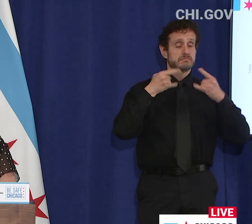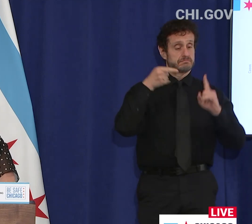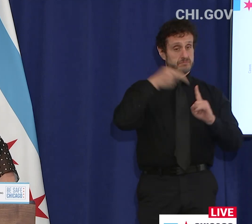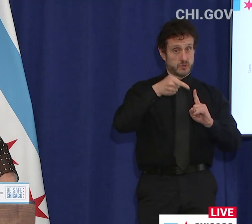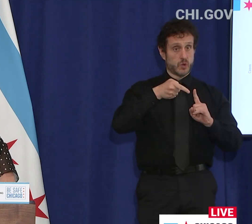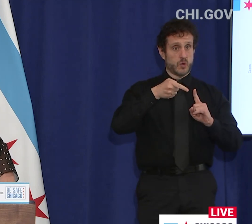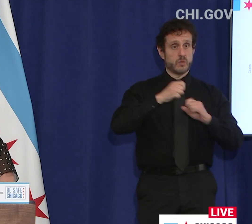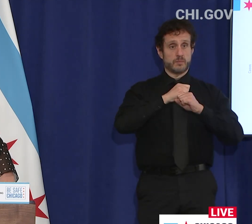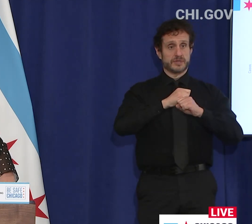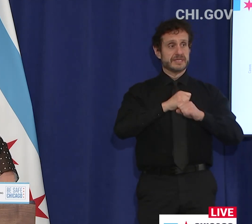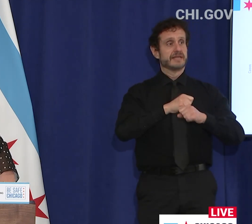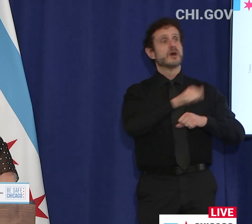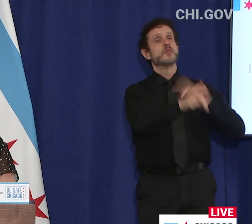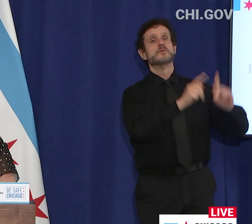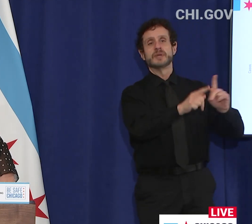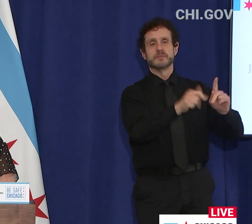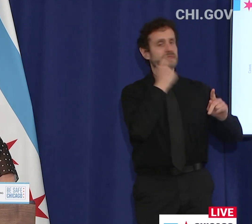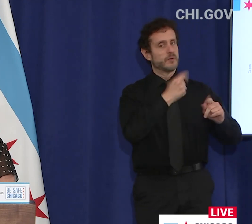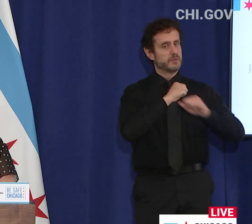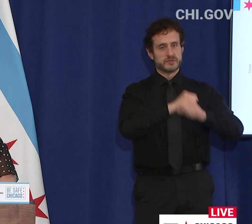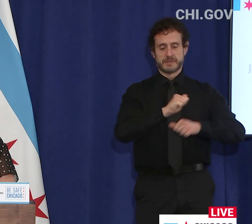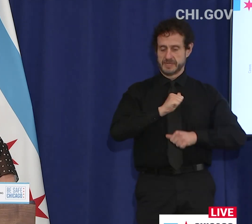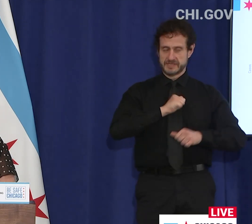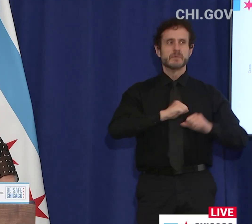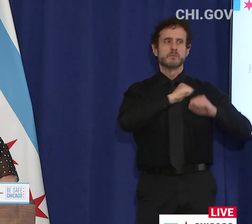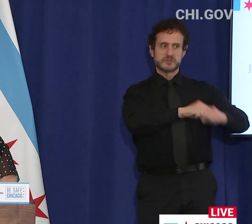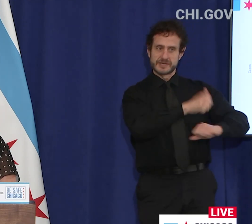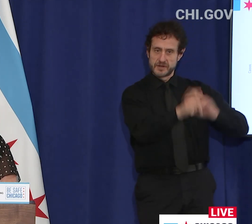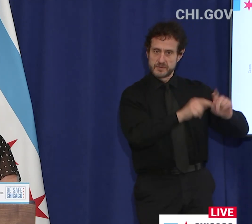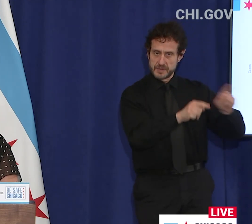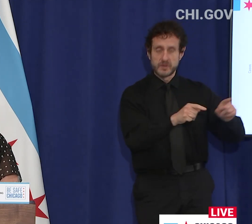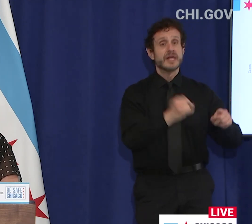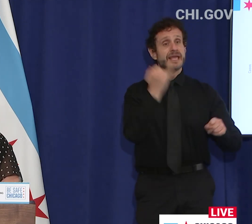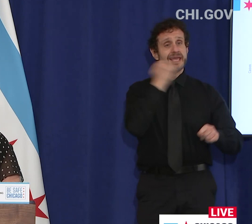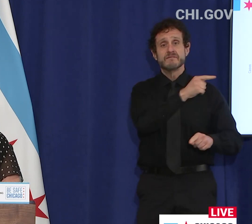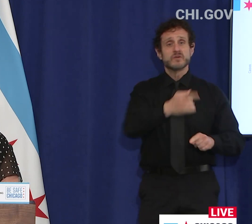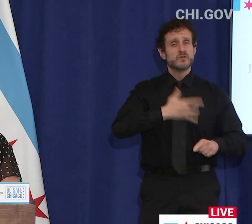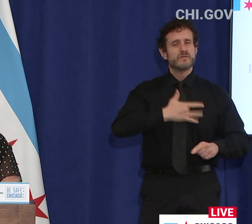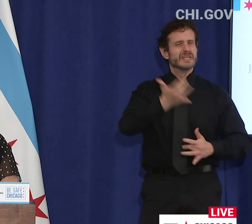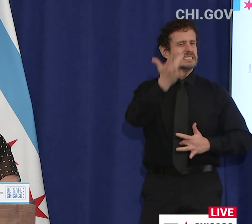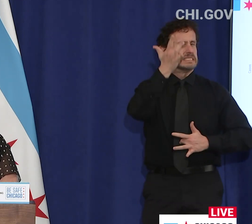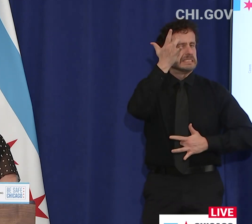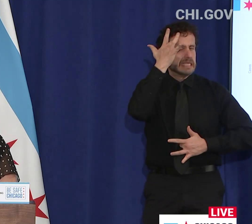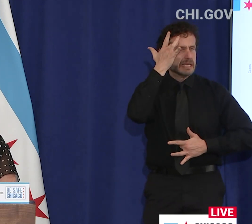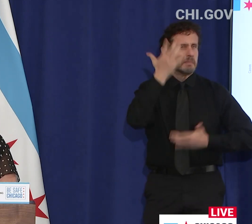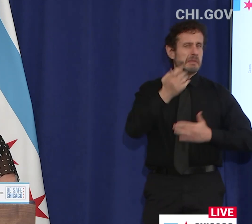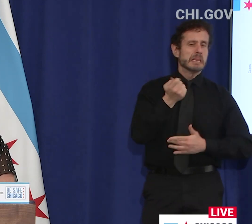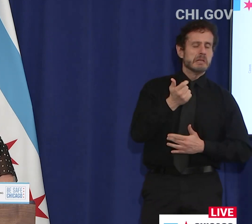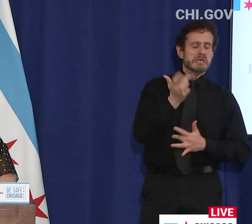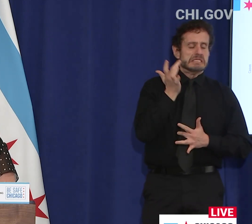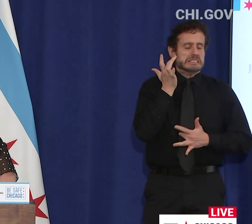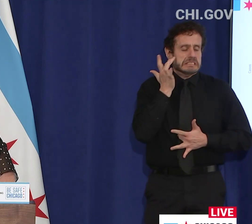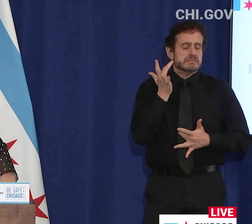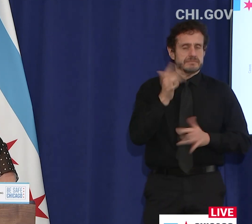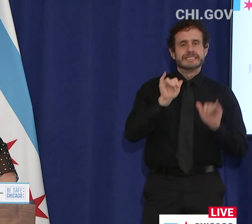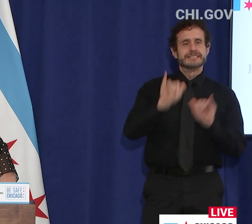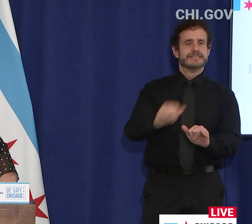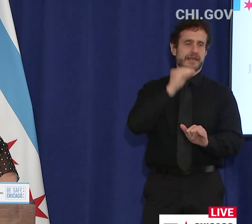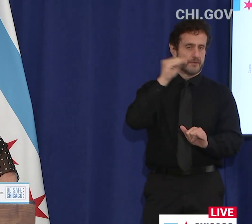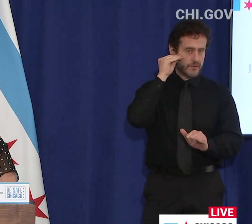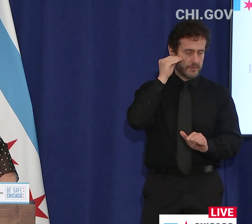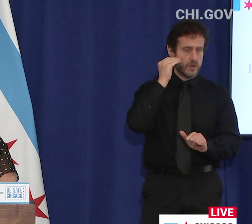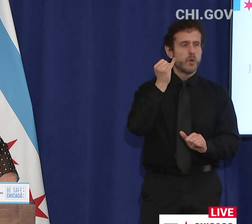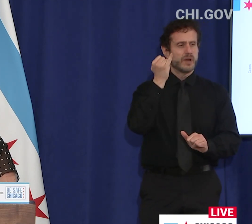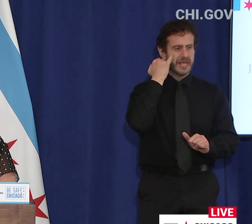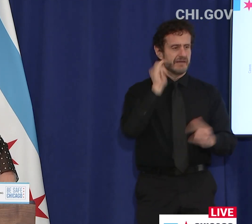about protecting yourself, staying home if you are sick, even a little bit sick, or you've been exposed to